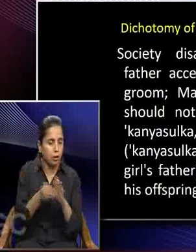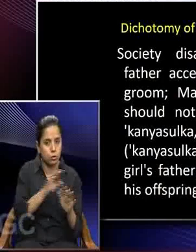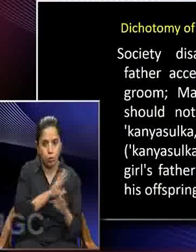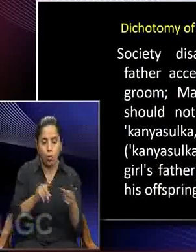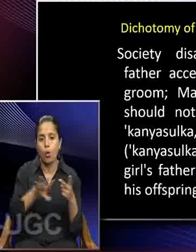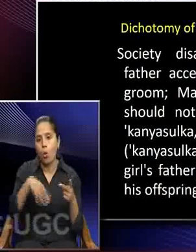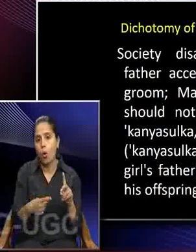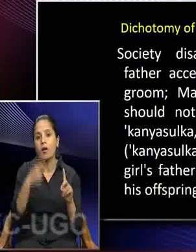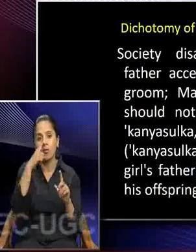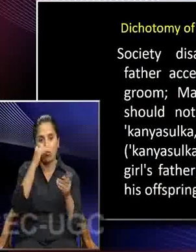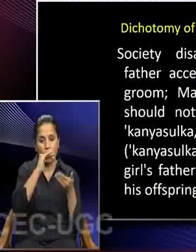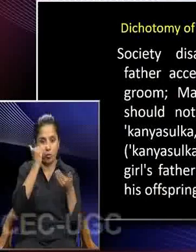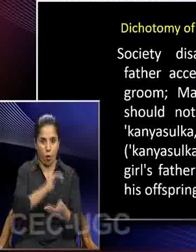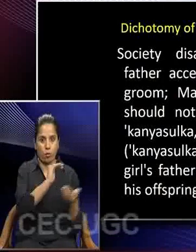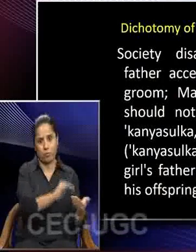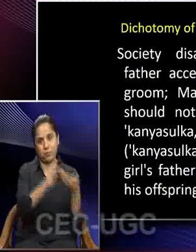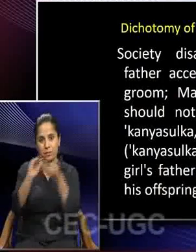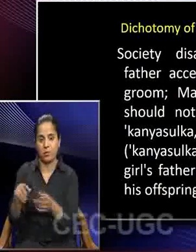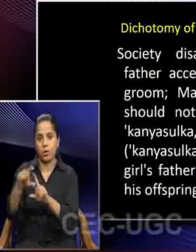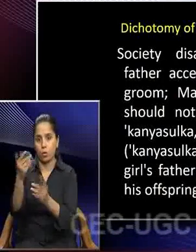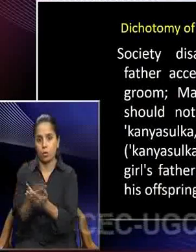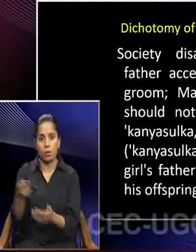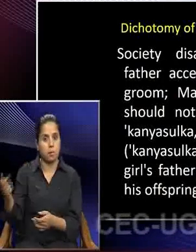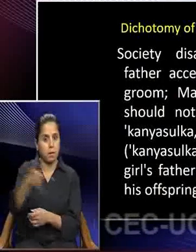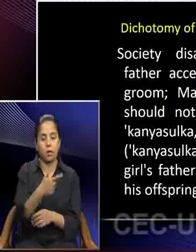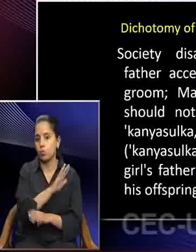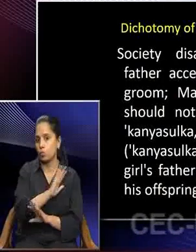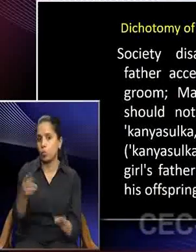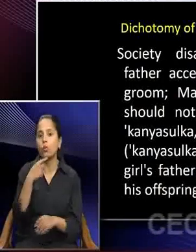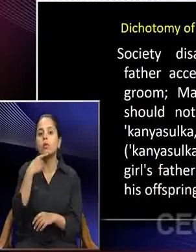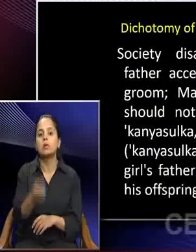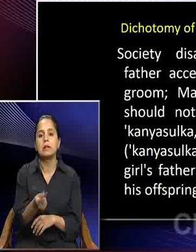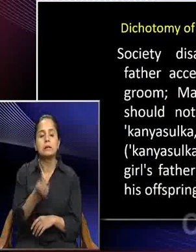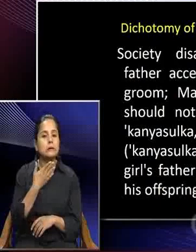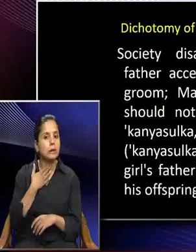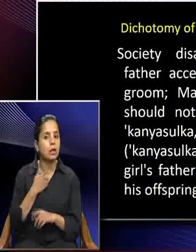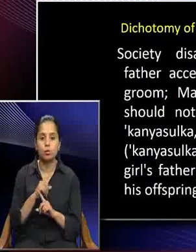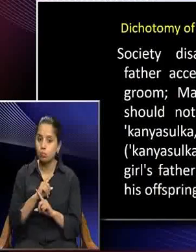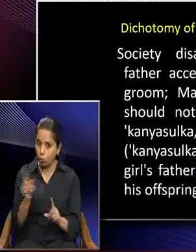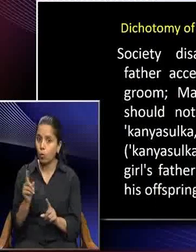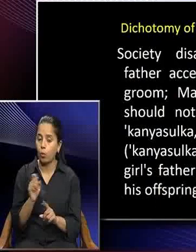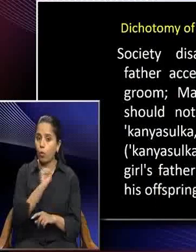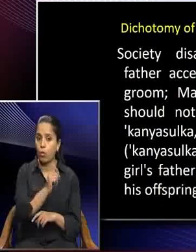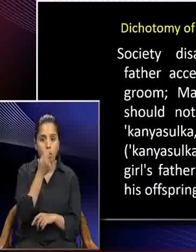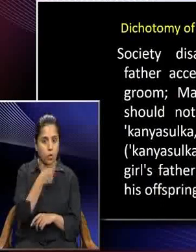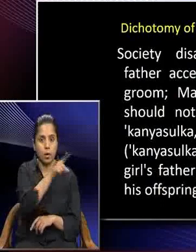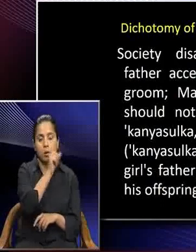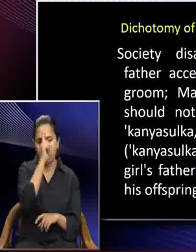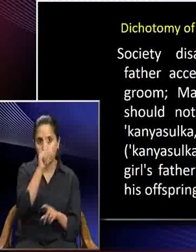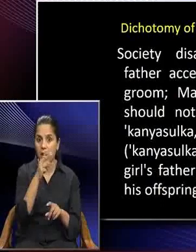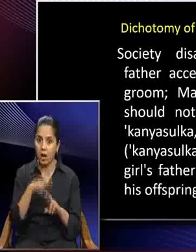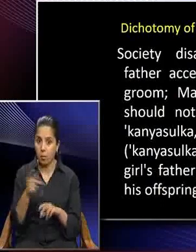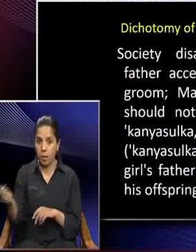sulka, for by taking a dowry or a kanya sulka out of greed, he became the seller of